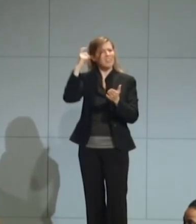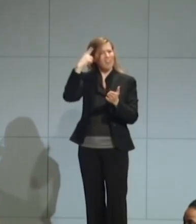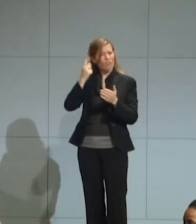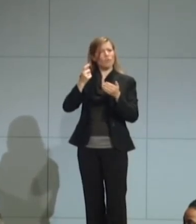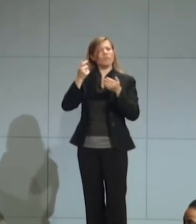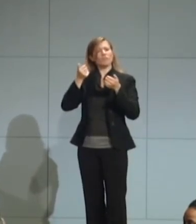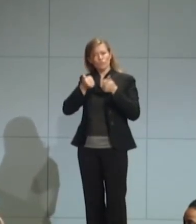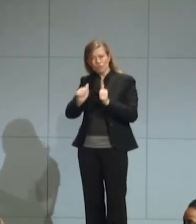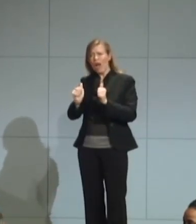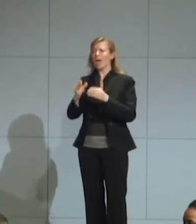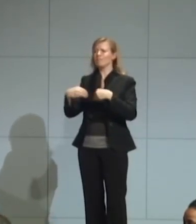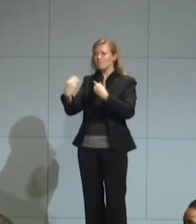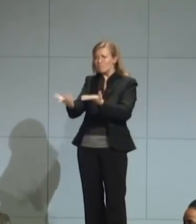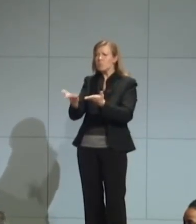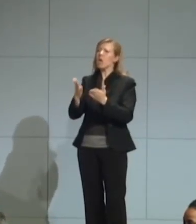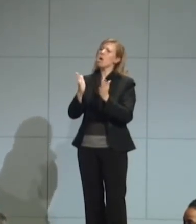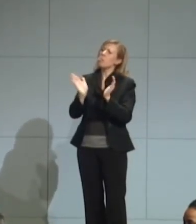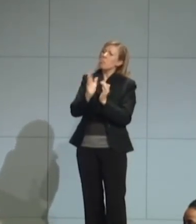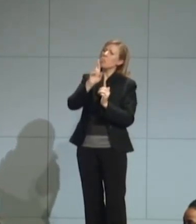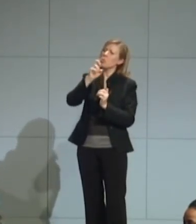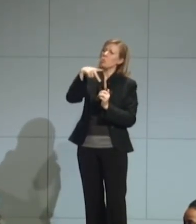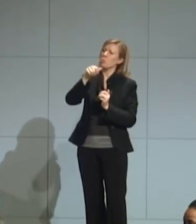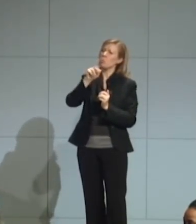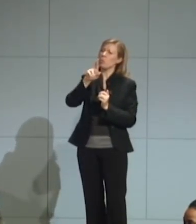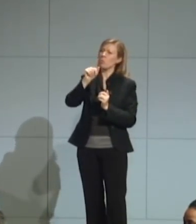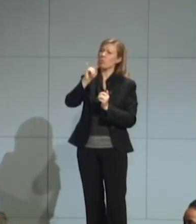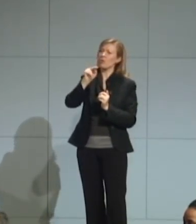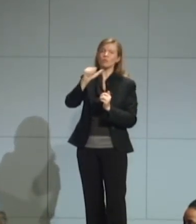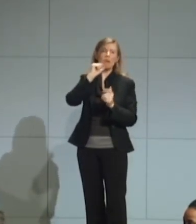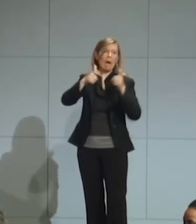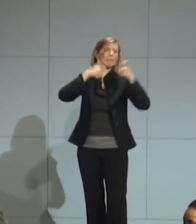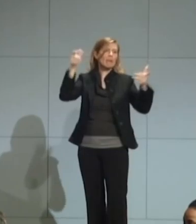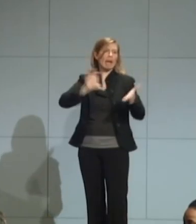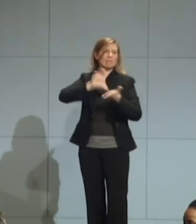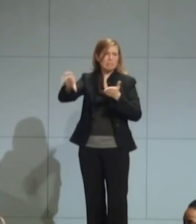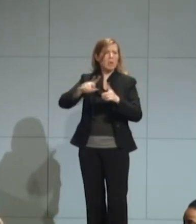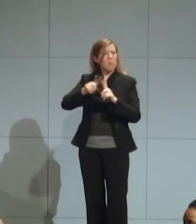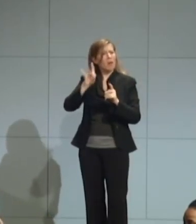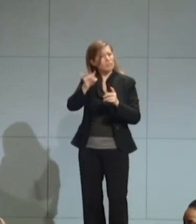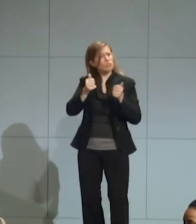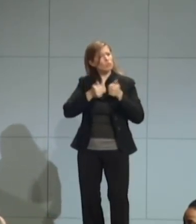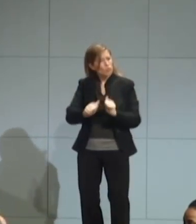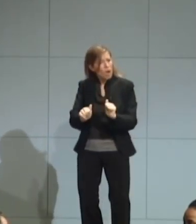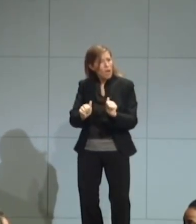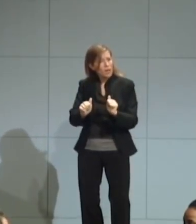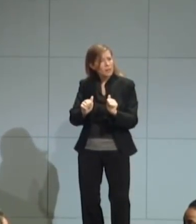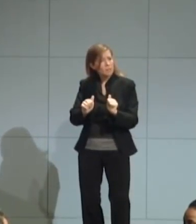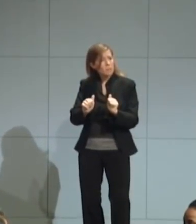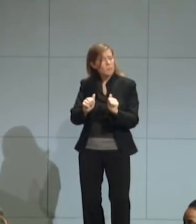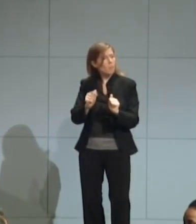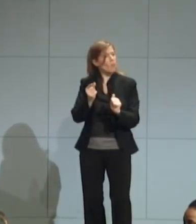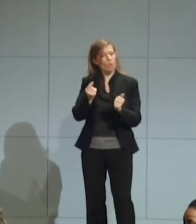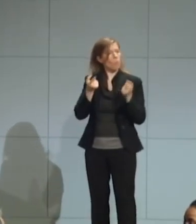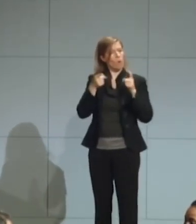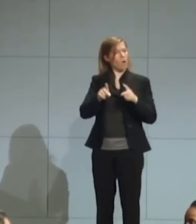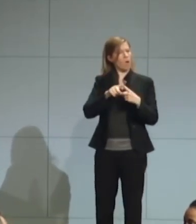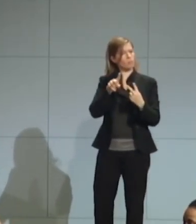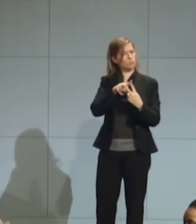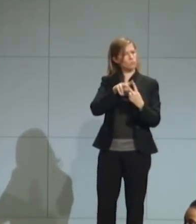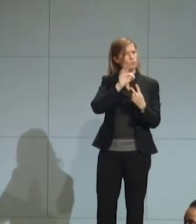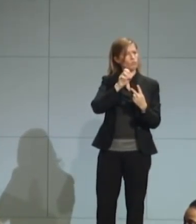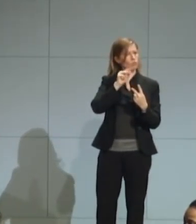American family, about 18 times the net worth of the typical Latino family. It is not because we've worked harder,